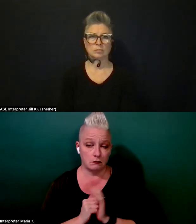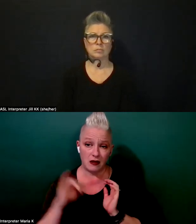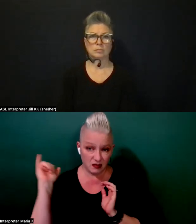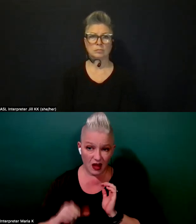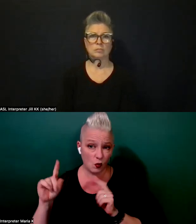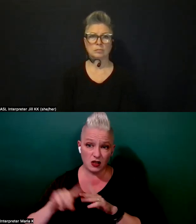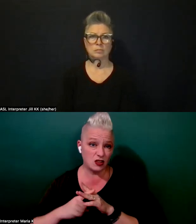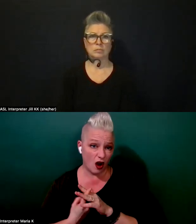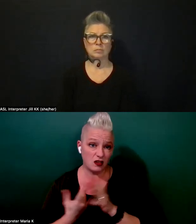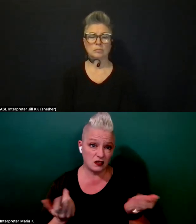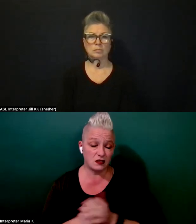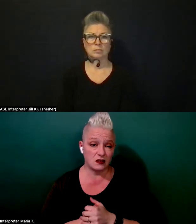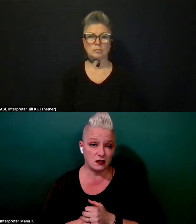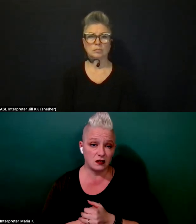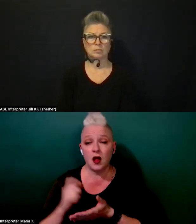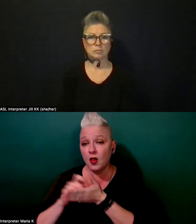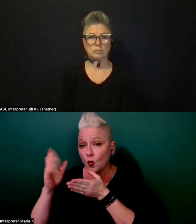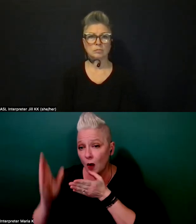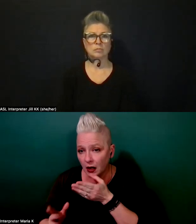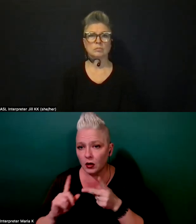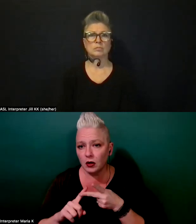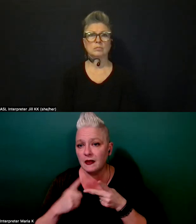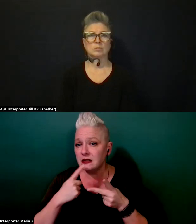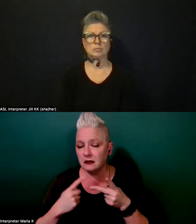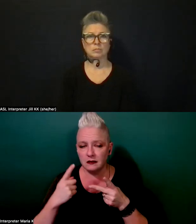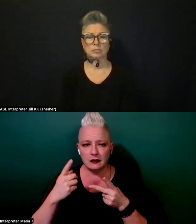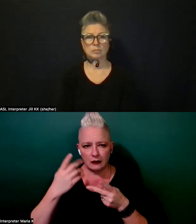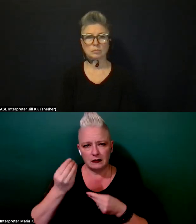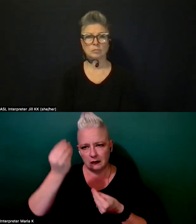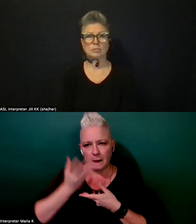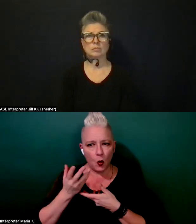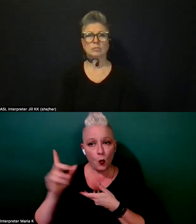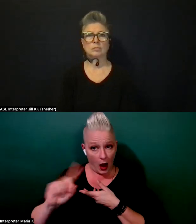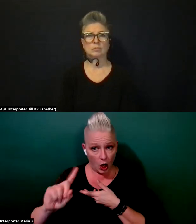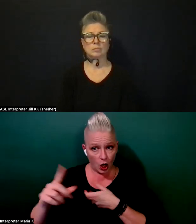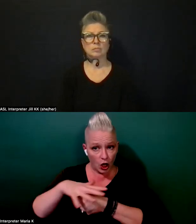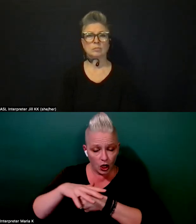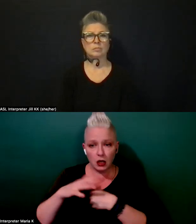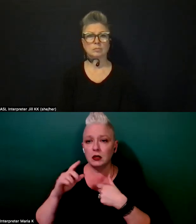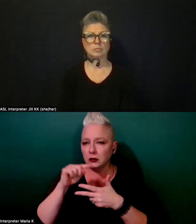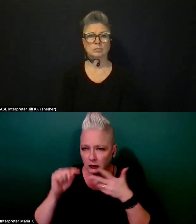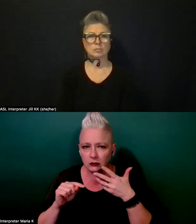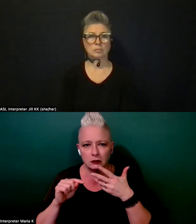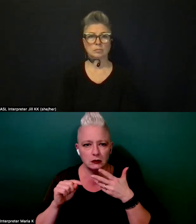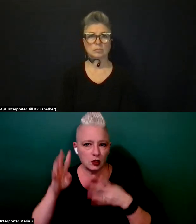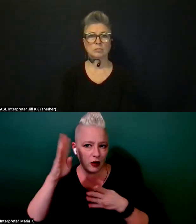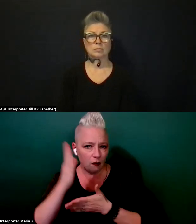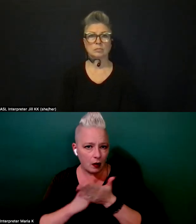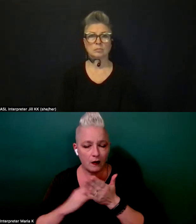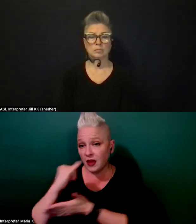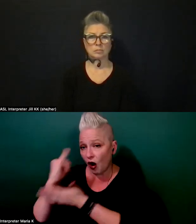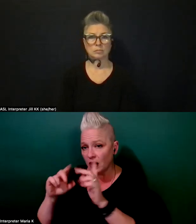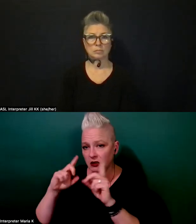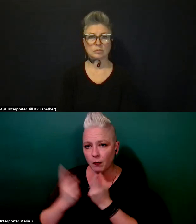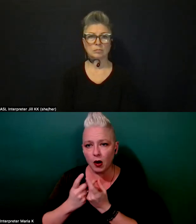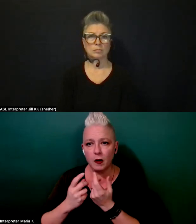is the writer. And then you get the locations and you get all these different other creative aspects, the art department with how they're going to